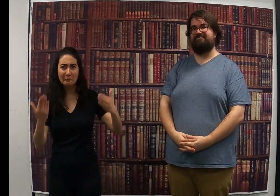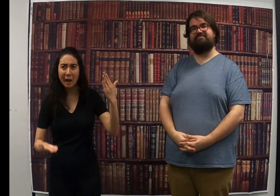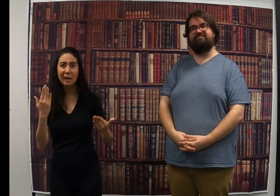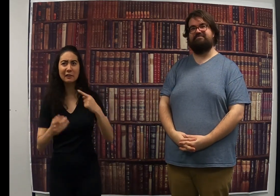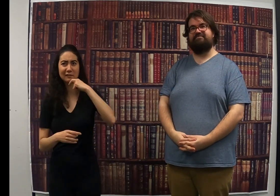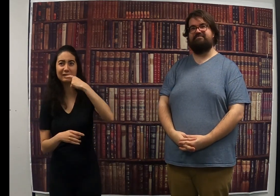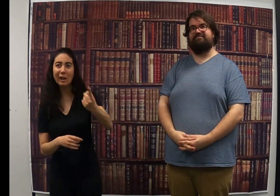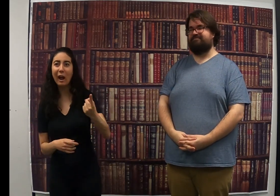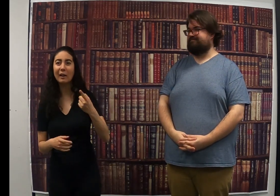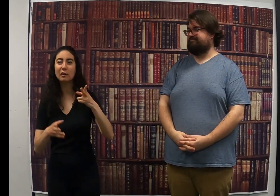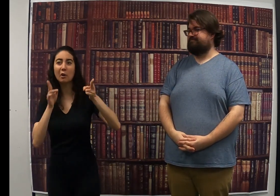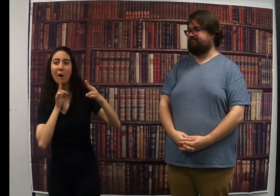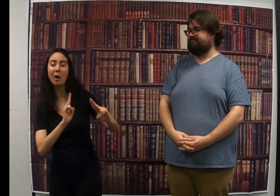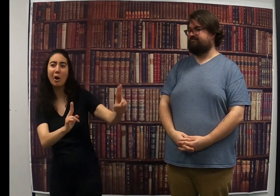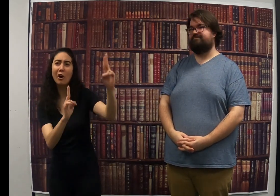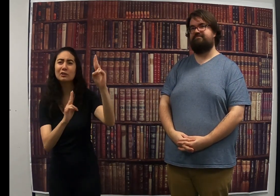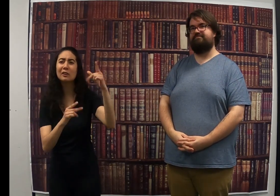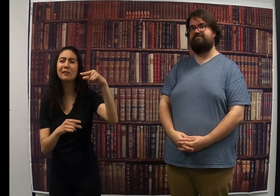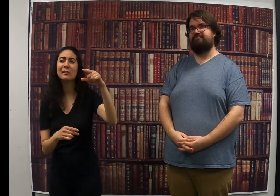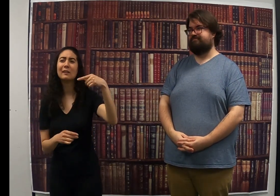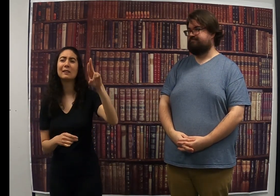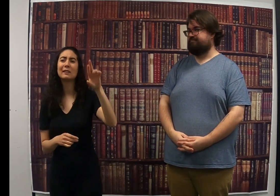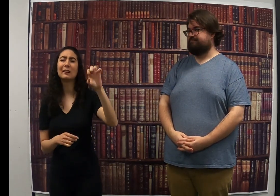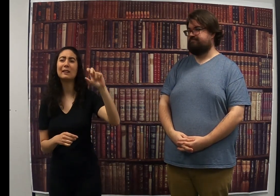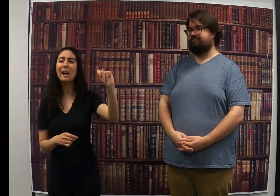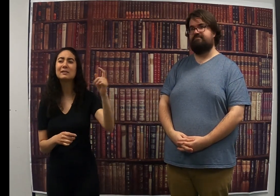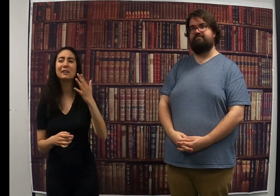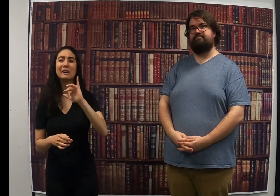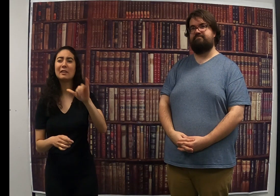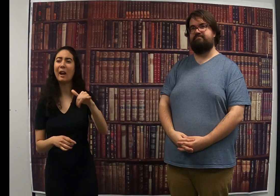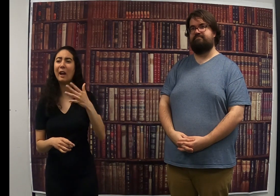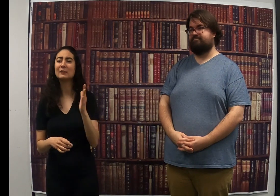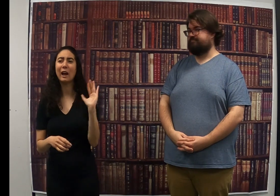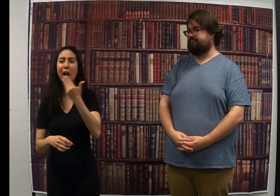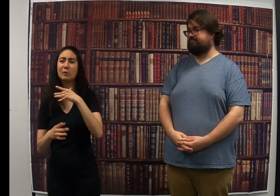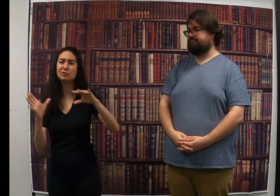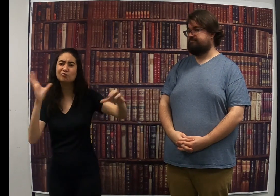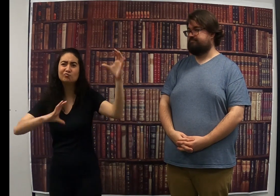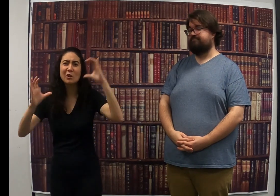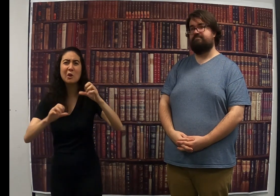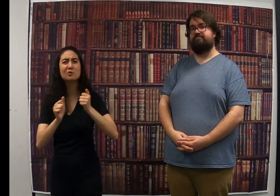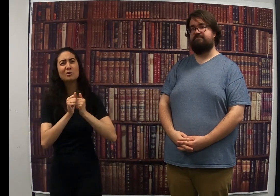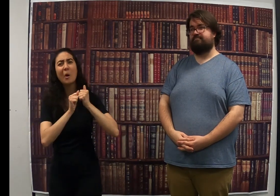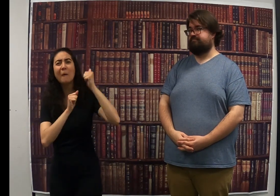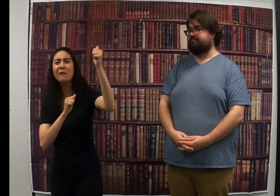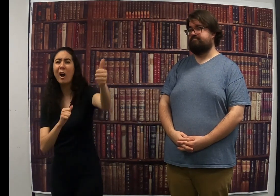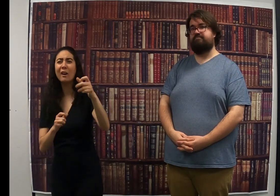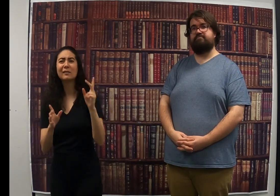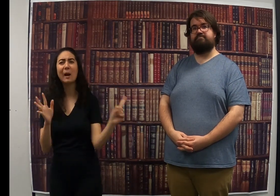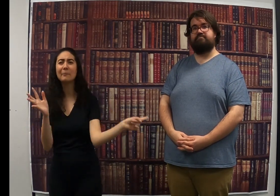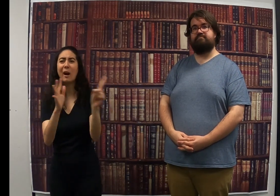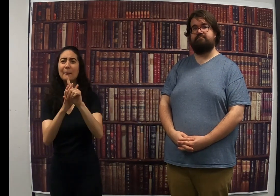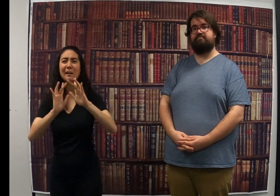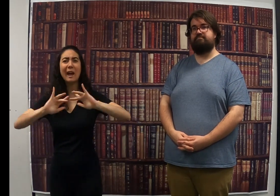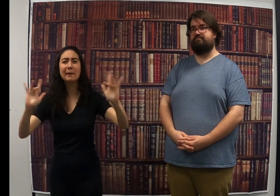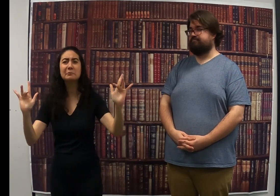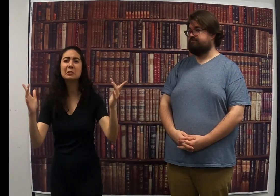our honored guests that our search so far has come up empty, but we are by no means giving